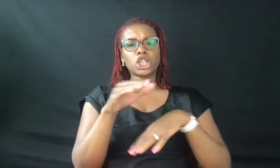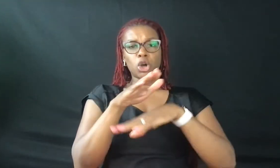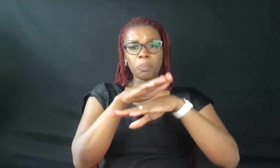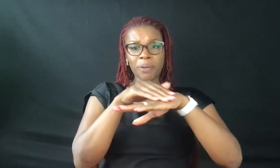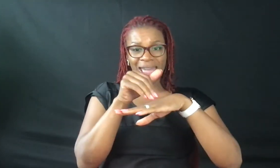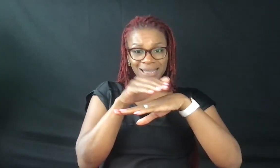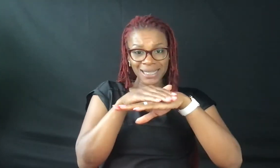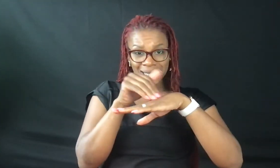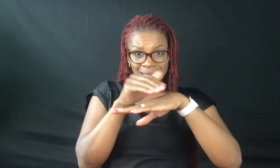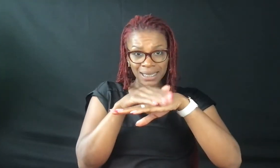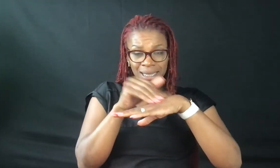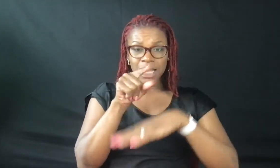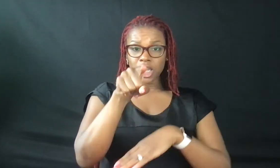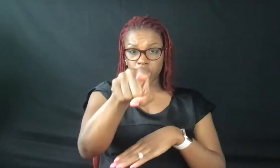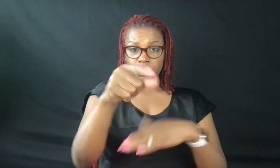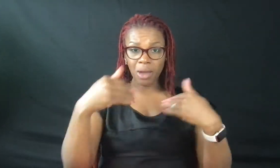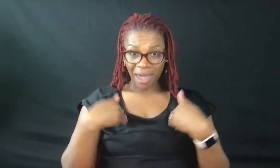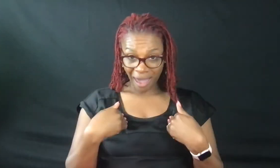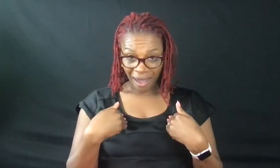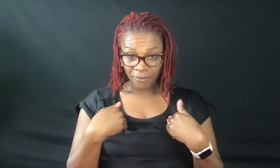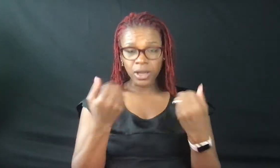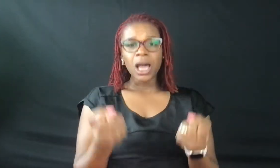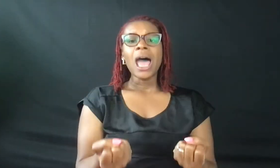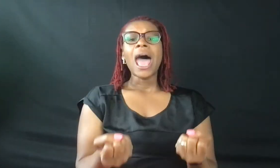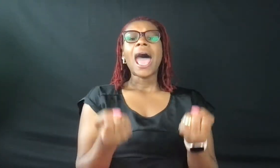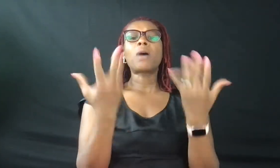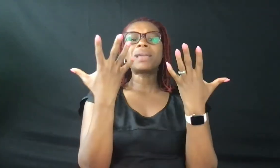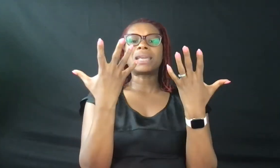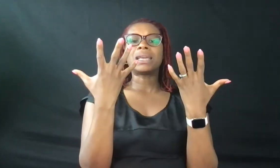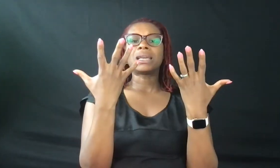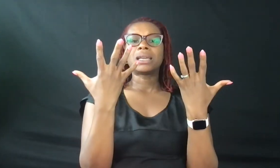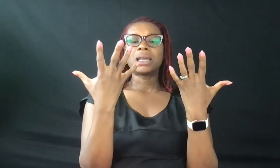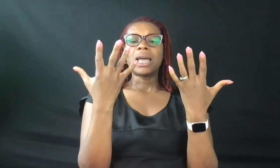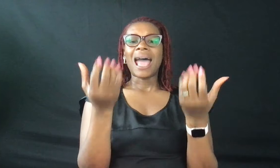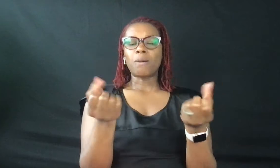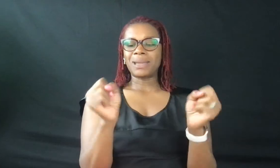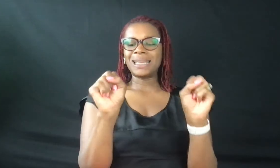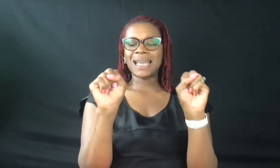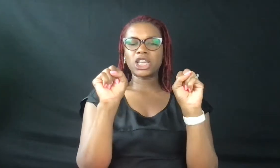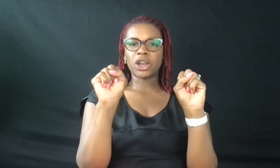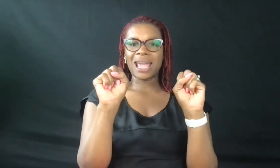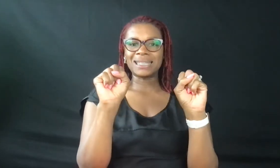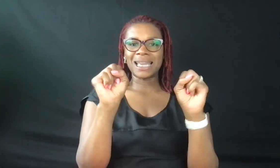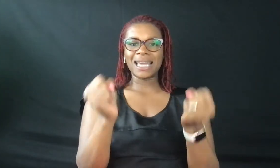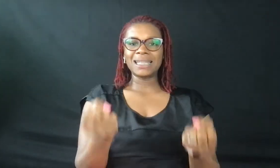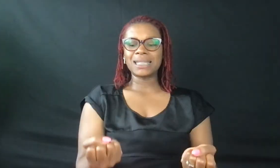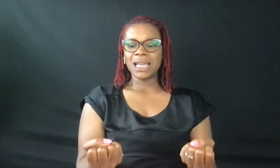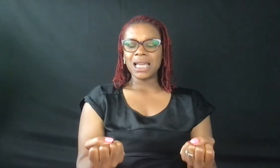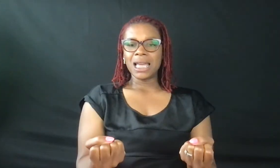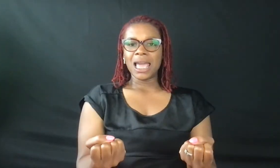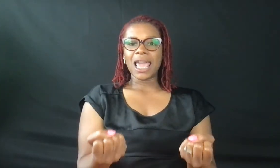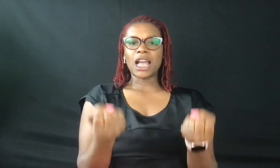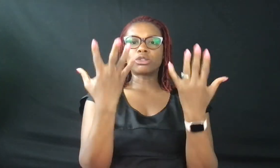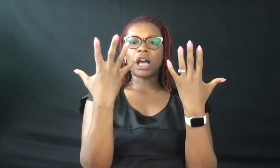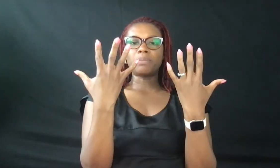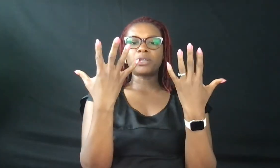So pets, you have how many? How many takes your S hands and goes up to